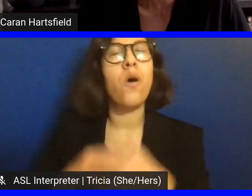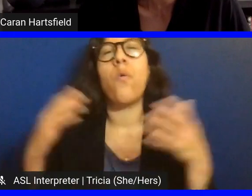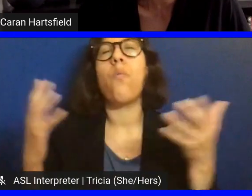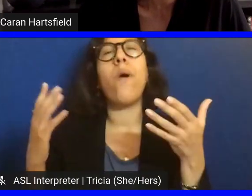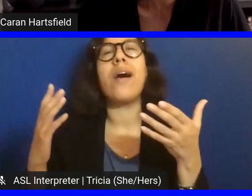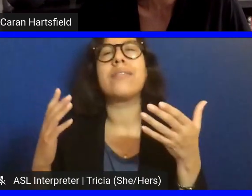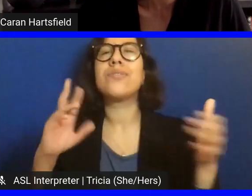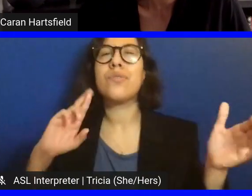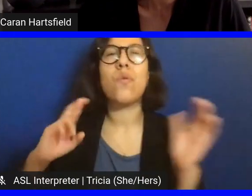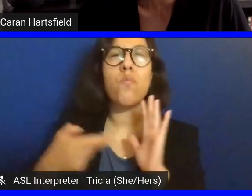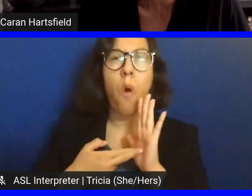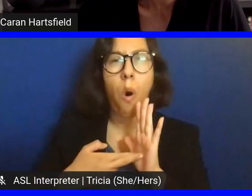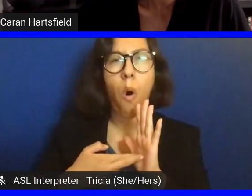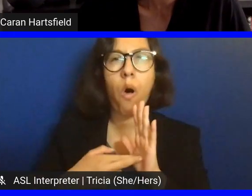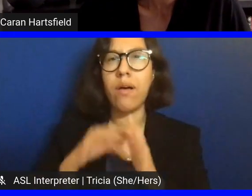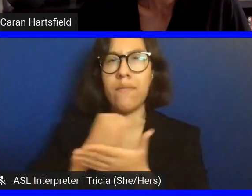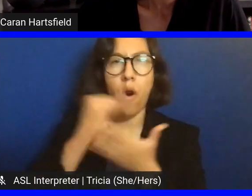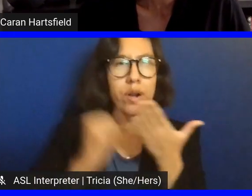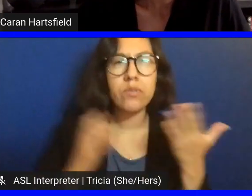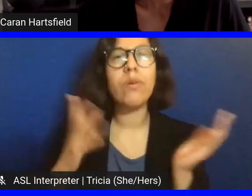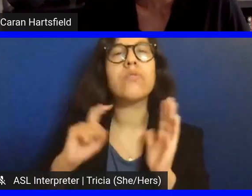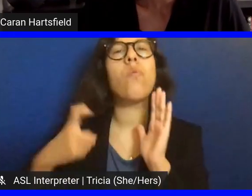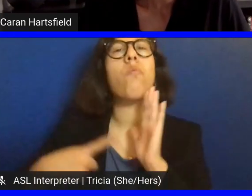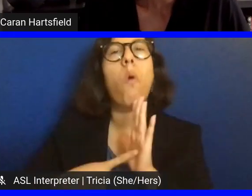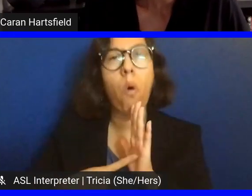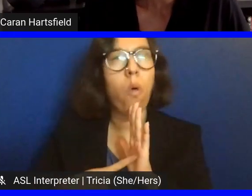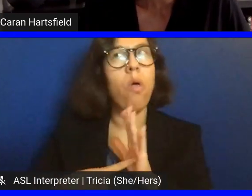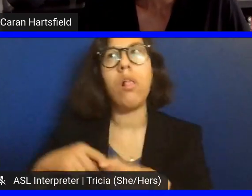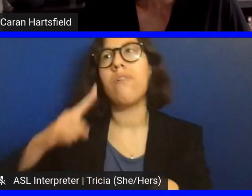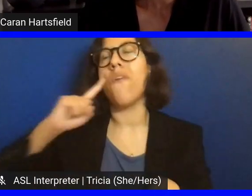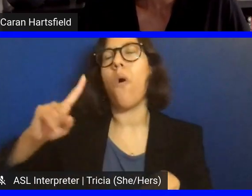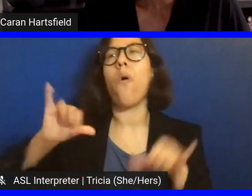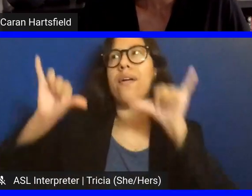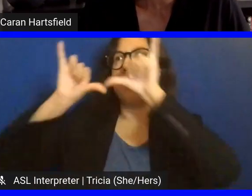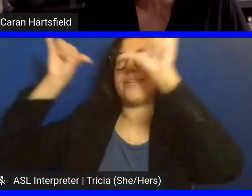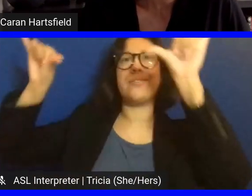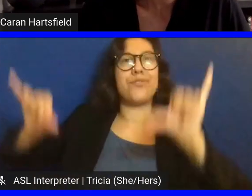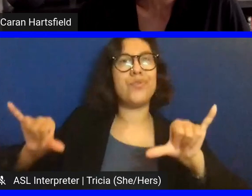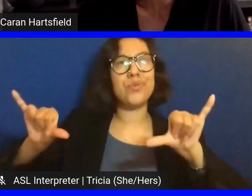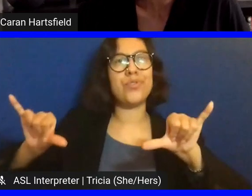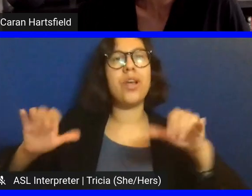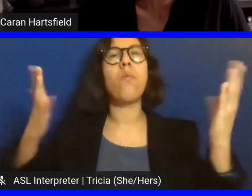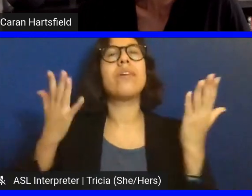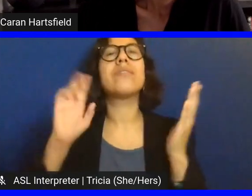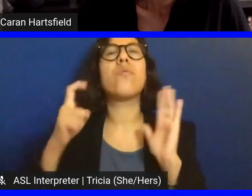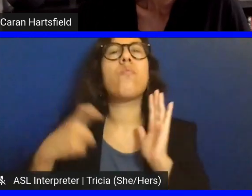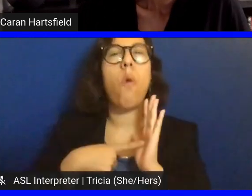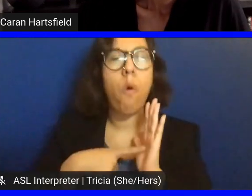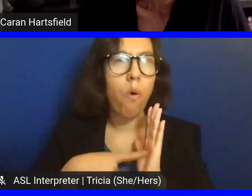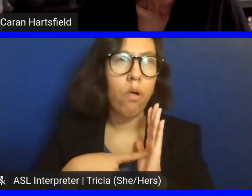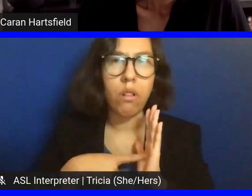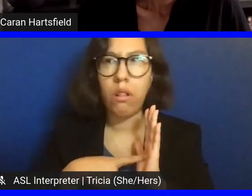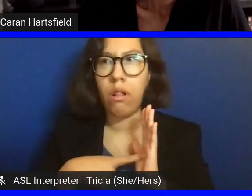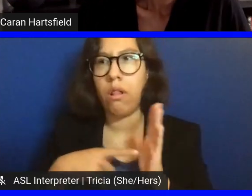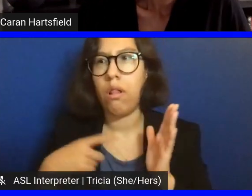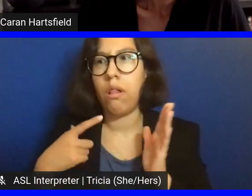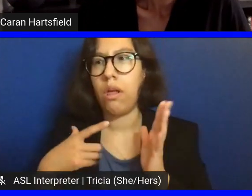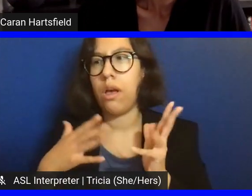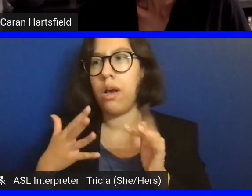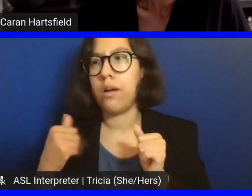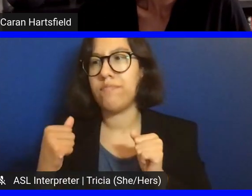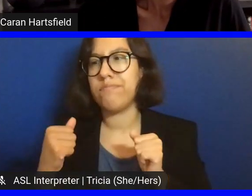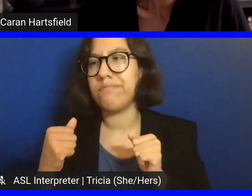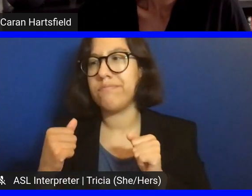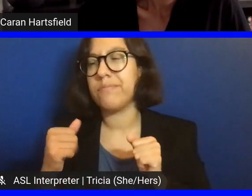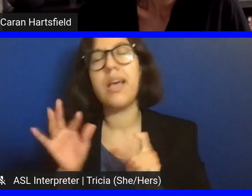role of an artist? What is the role of an institution? What is the role of